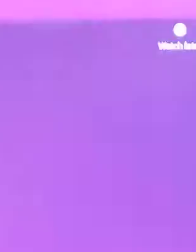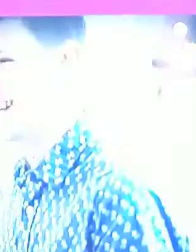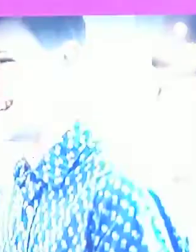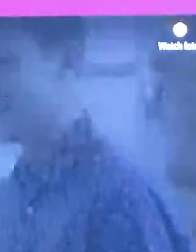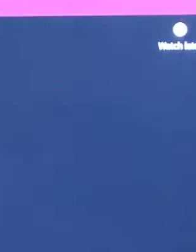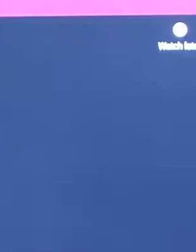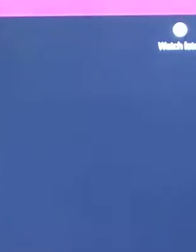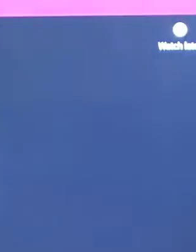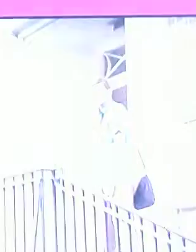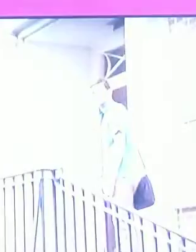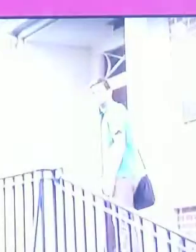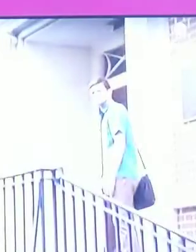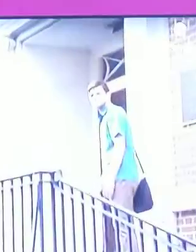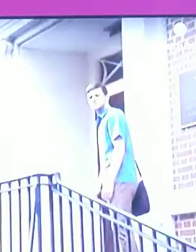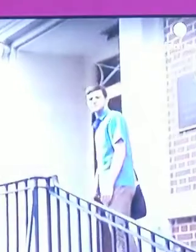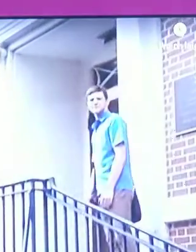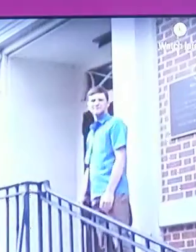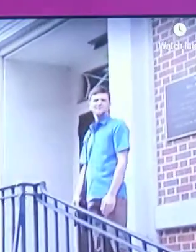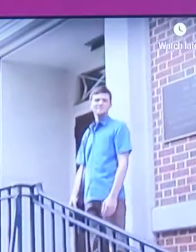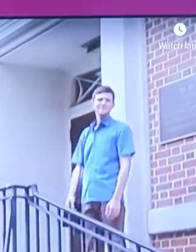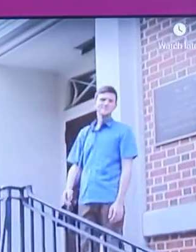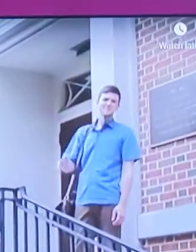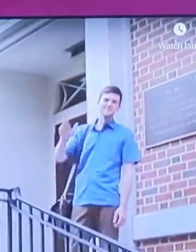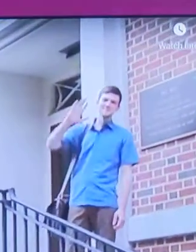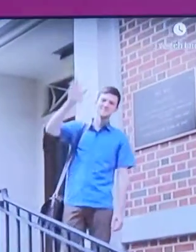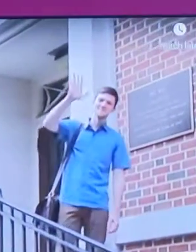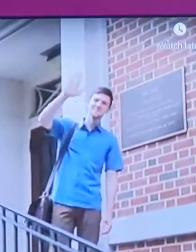Let's take a moment to look at an introduction to sign language.